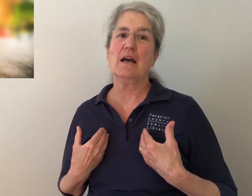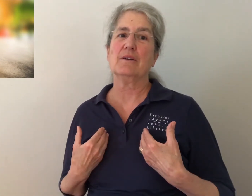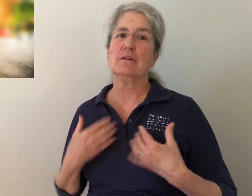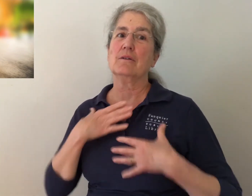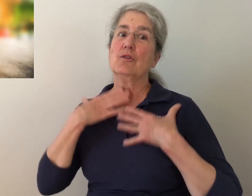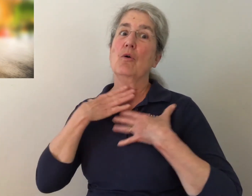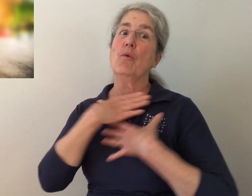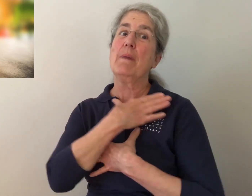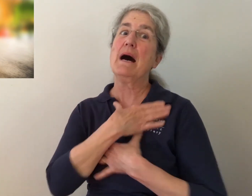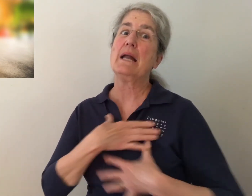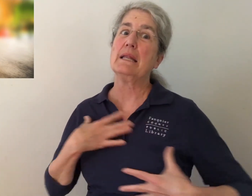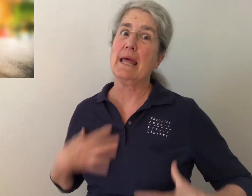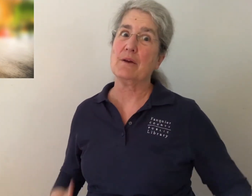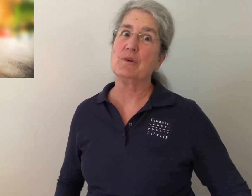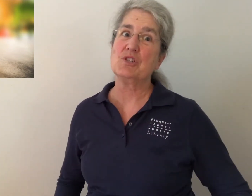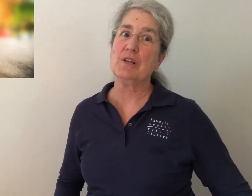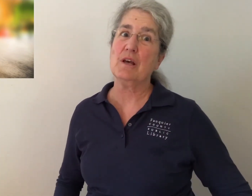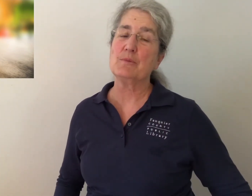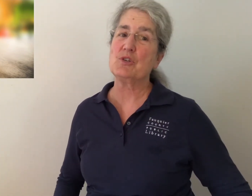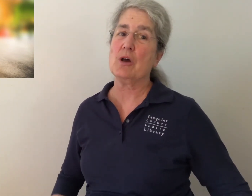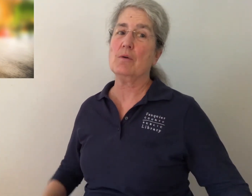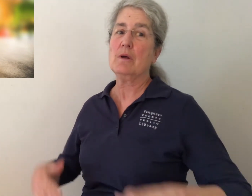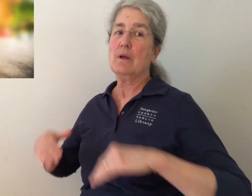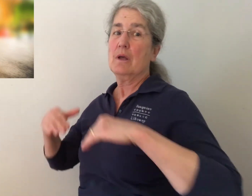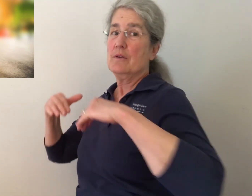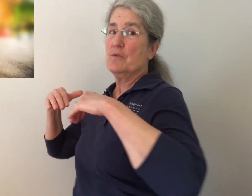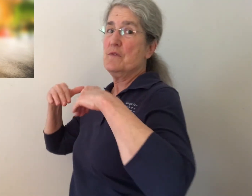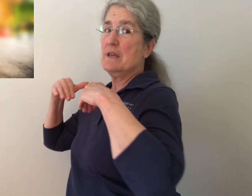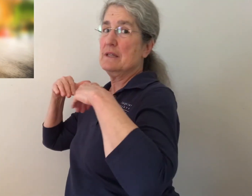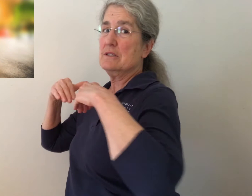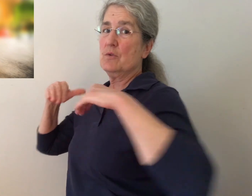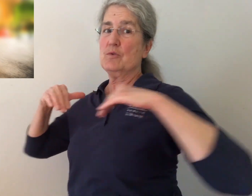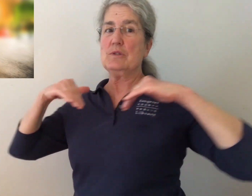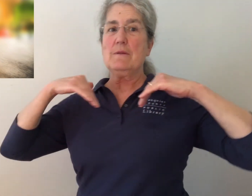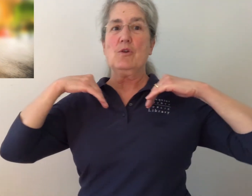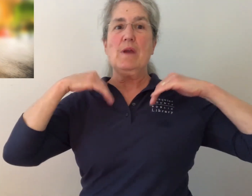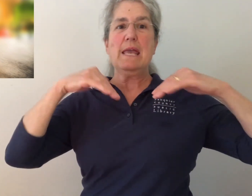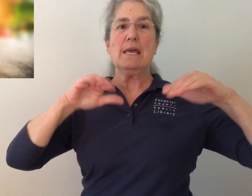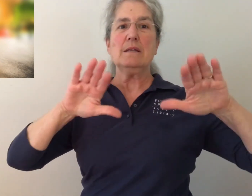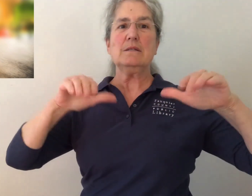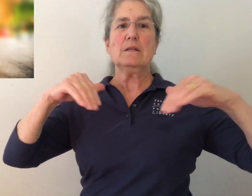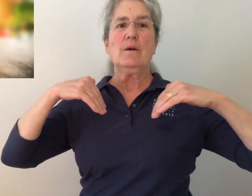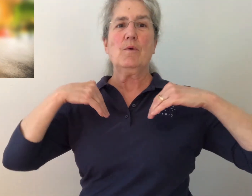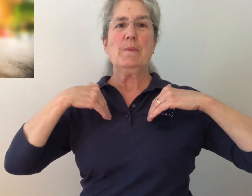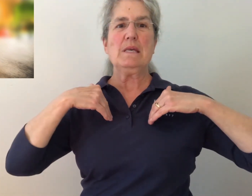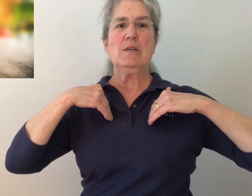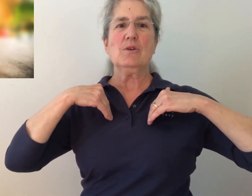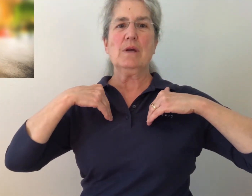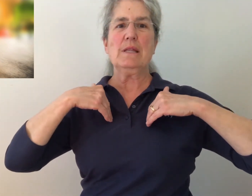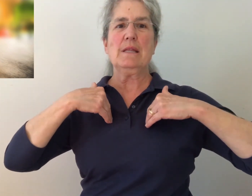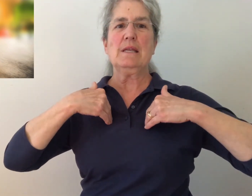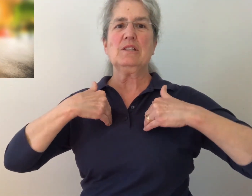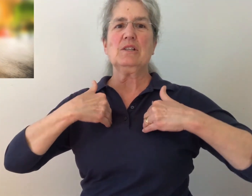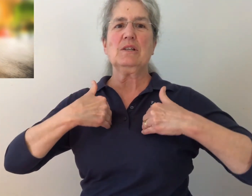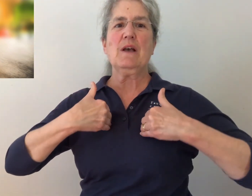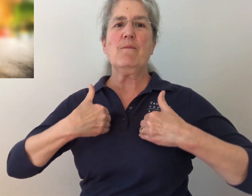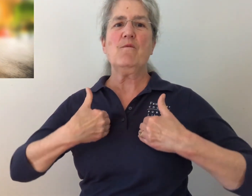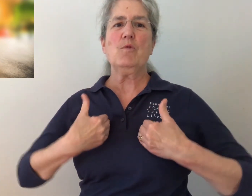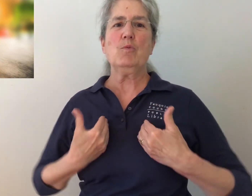Tired. And your whole body language can help show your feeling. So your hands will be here and then they come forward